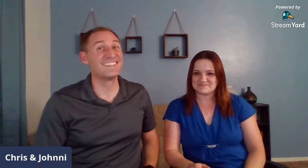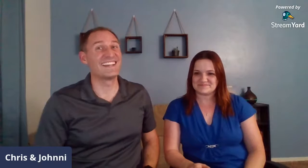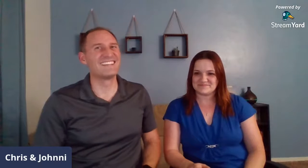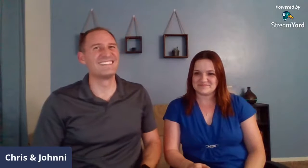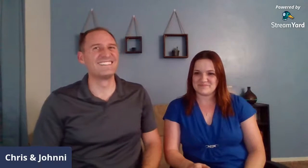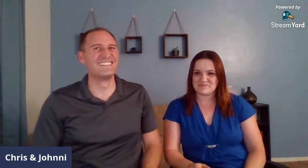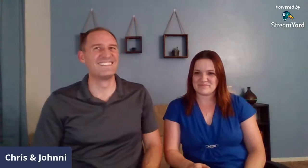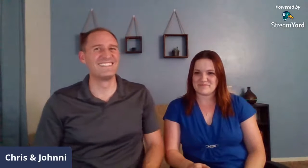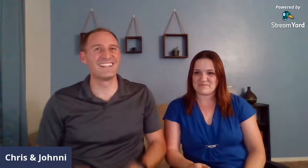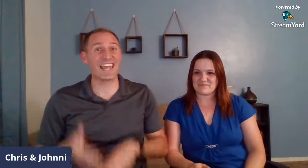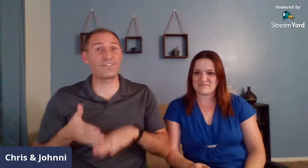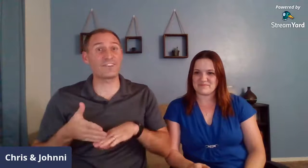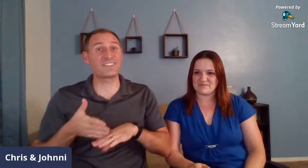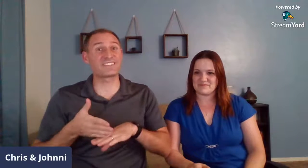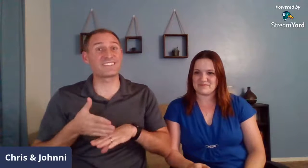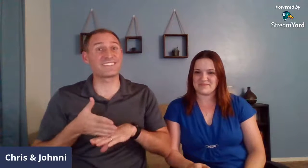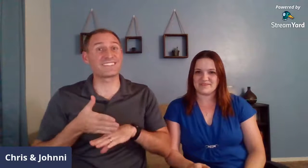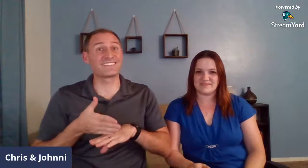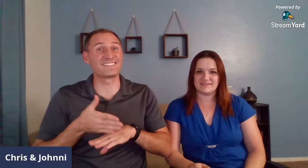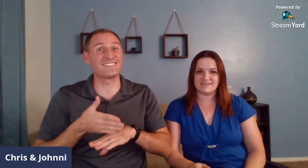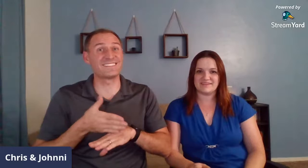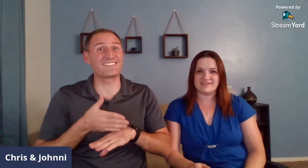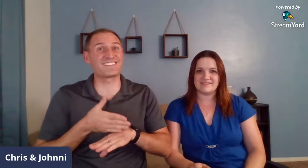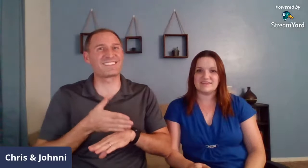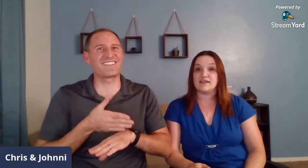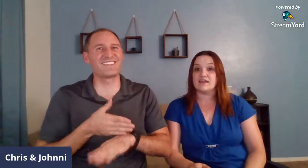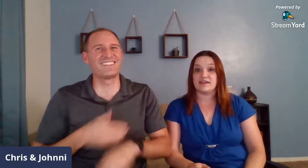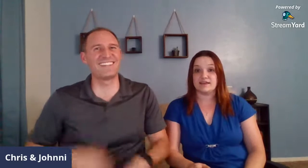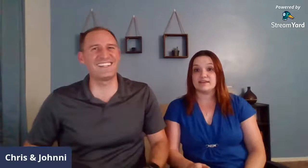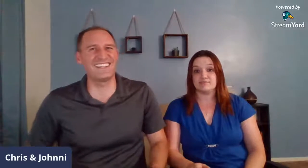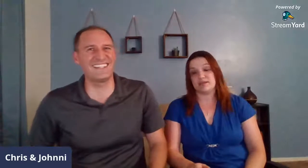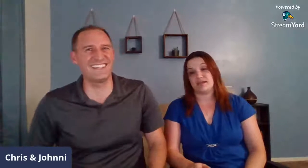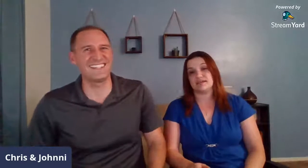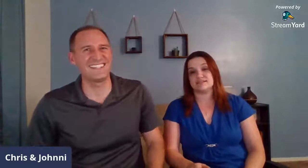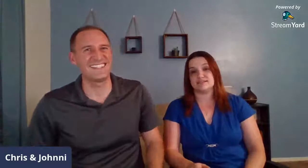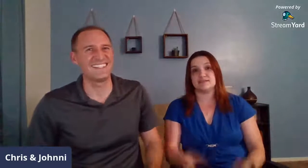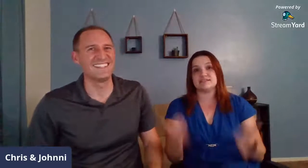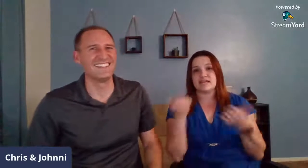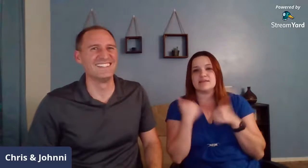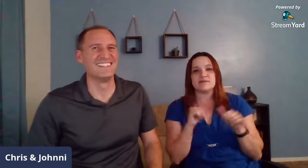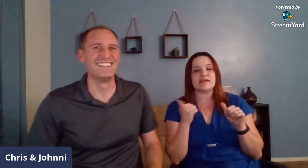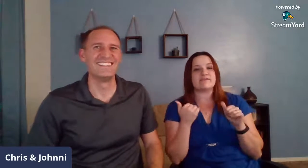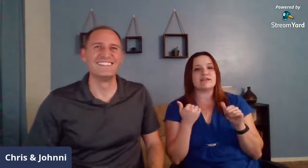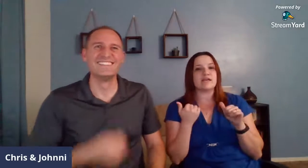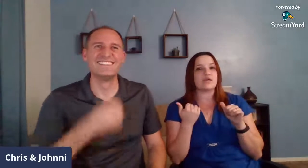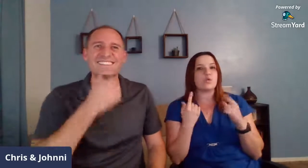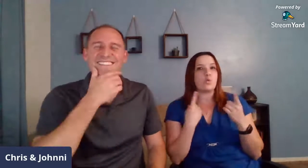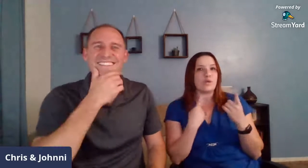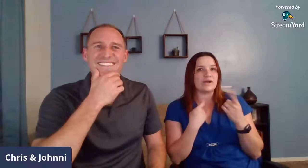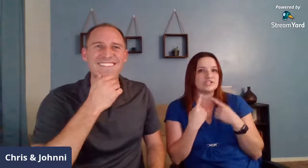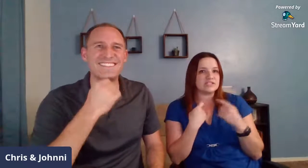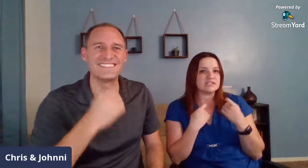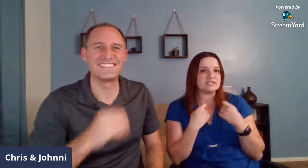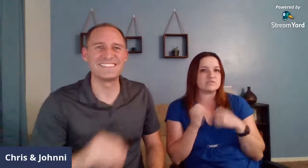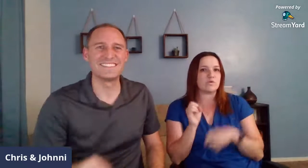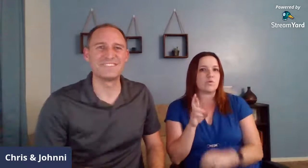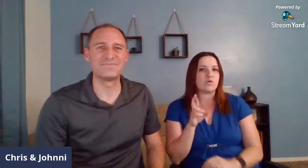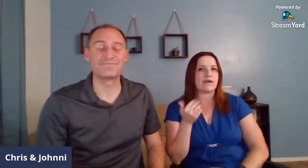Yeah. At first, you know, But yeah, it does get. Does anybody have any like questions or